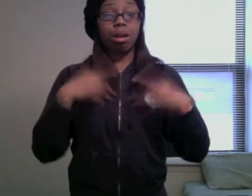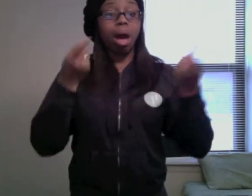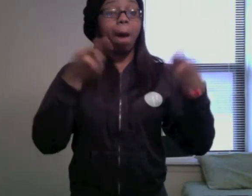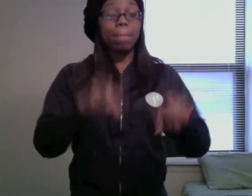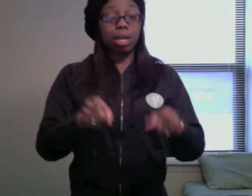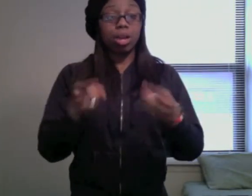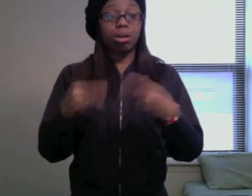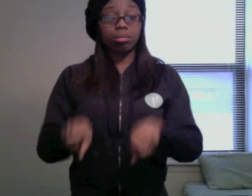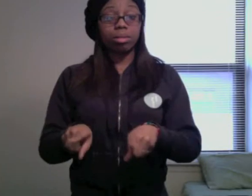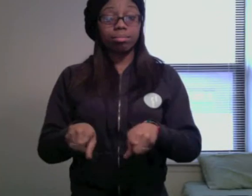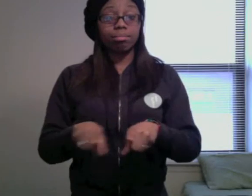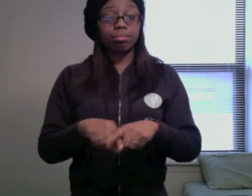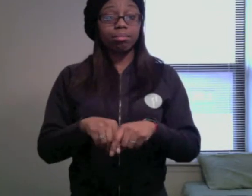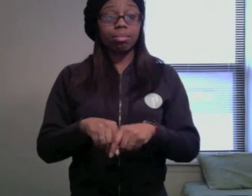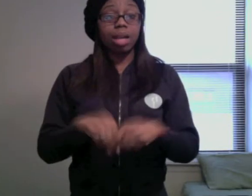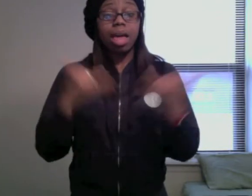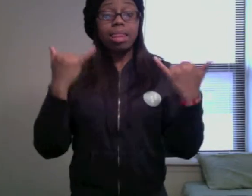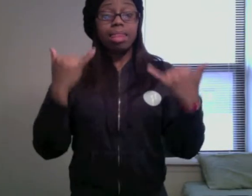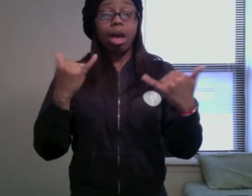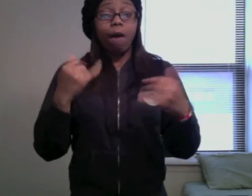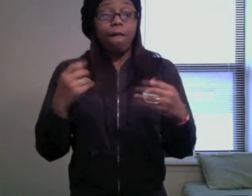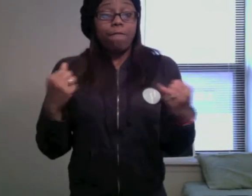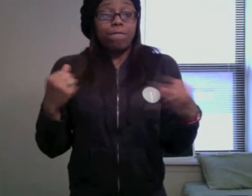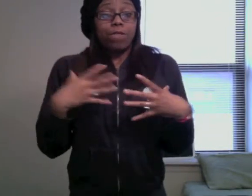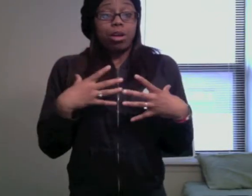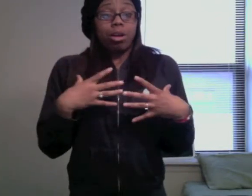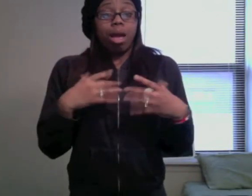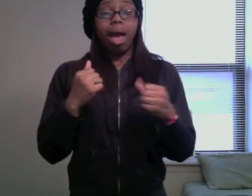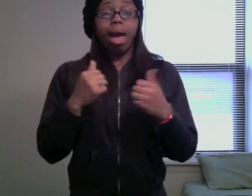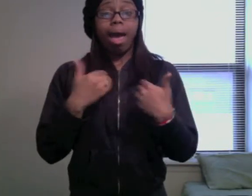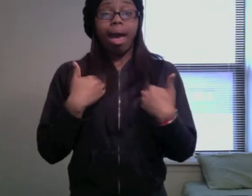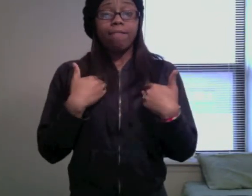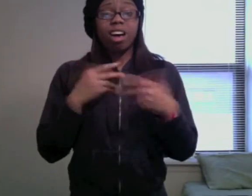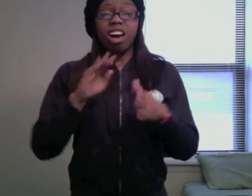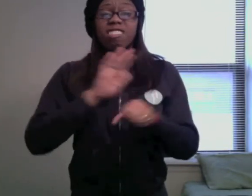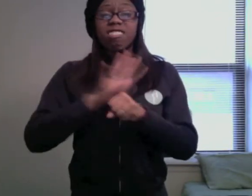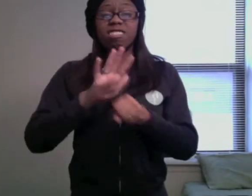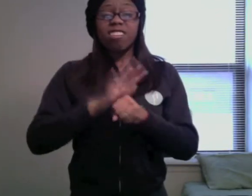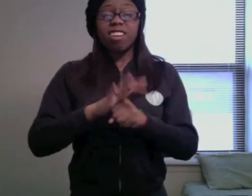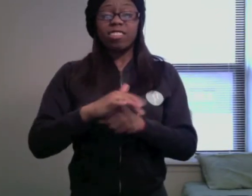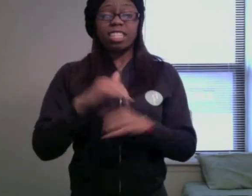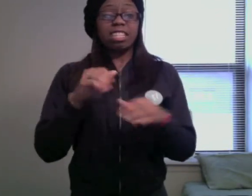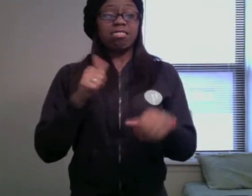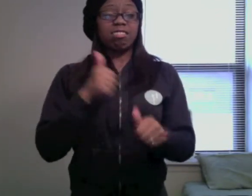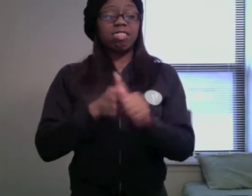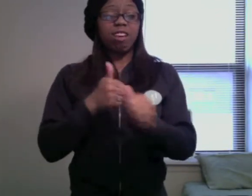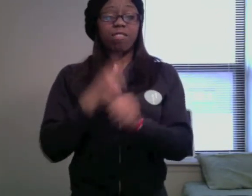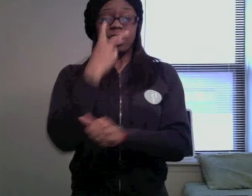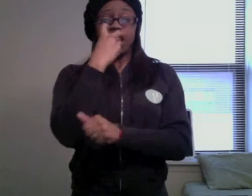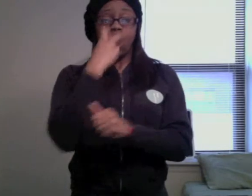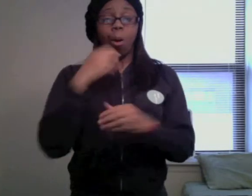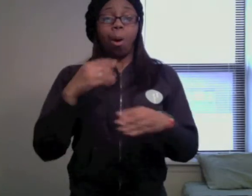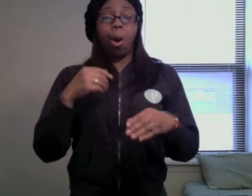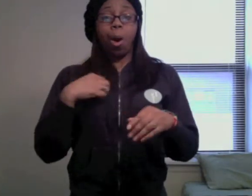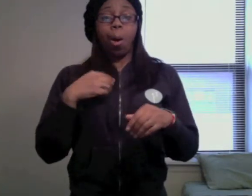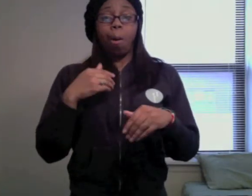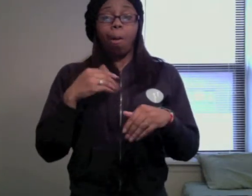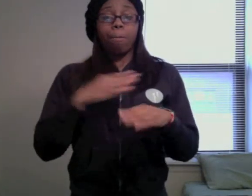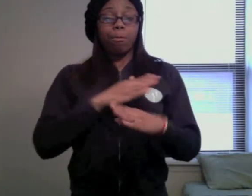induces enough self-doubt that it actually prevents us from moving ahead. We allow the fear to immobilize